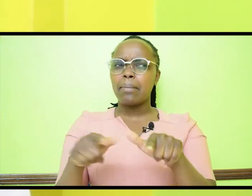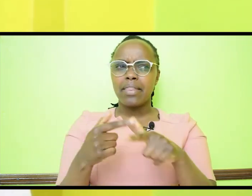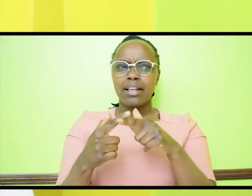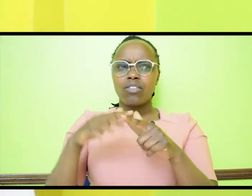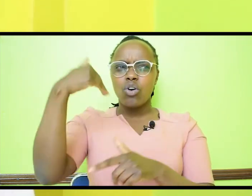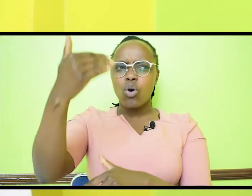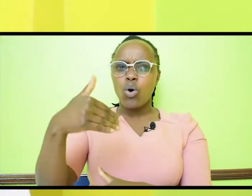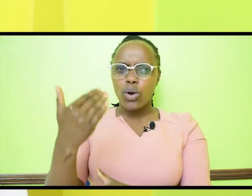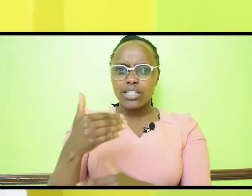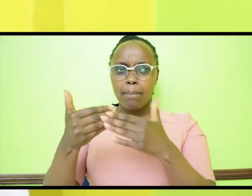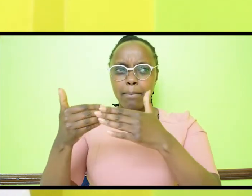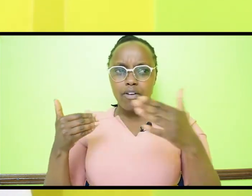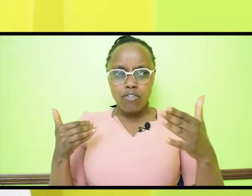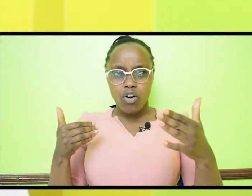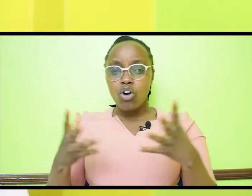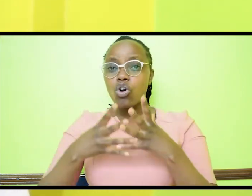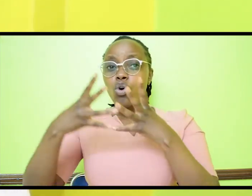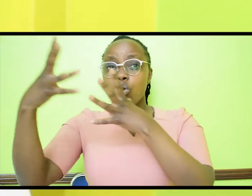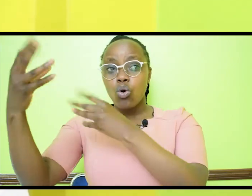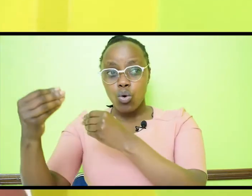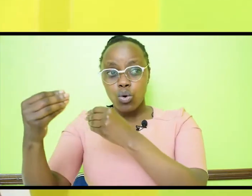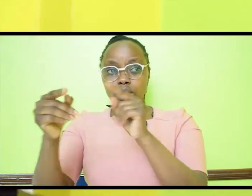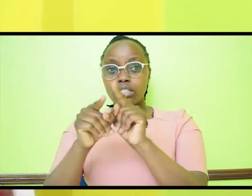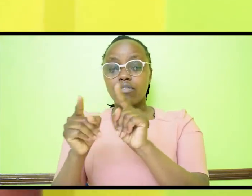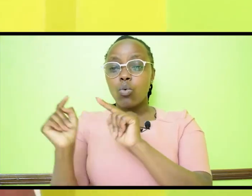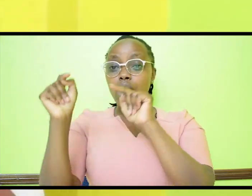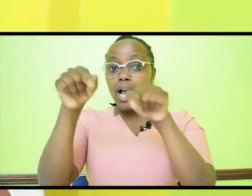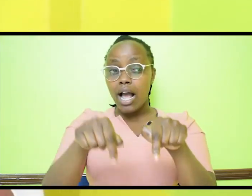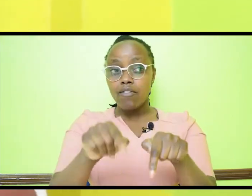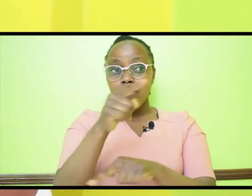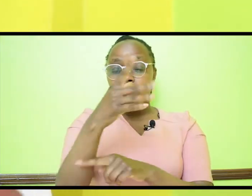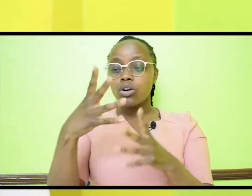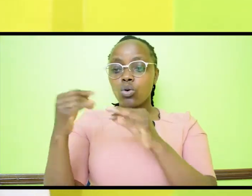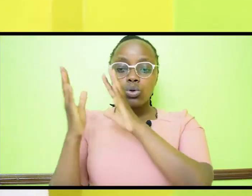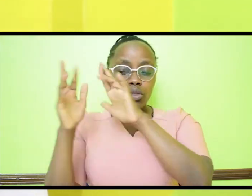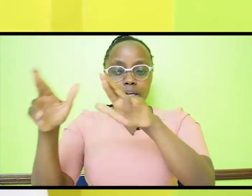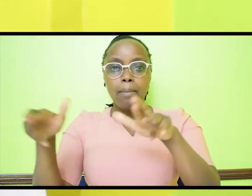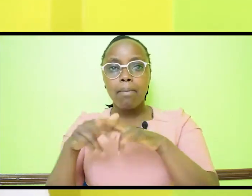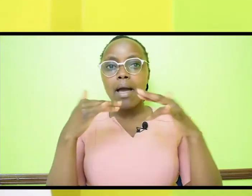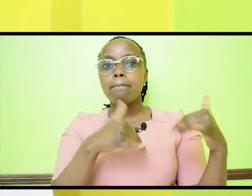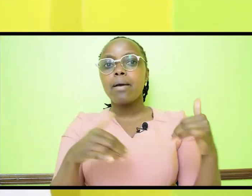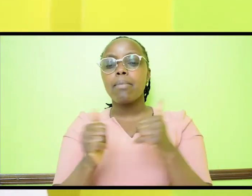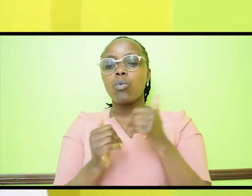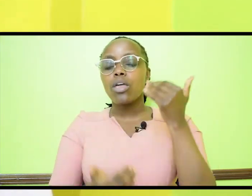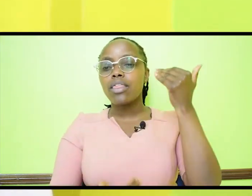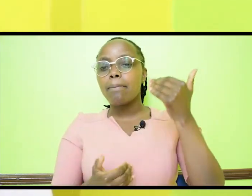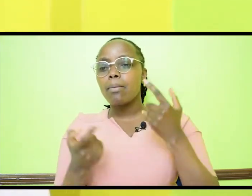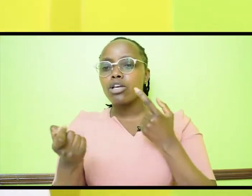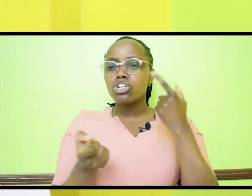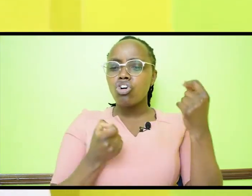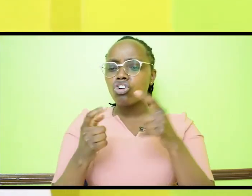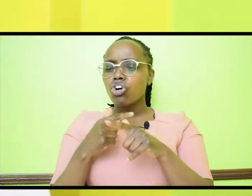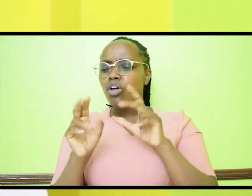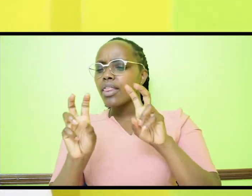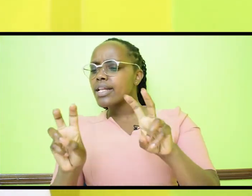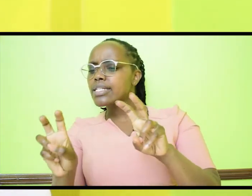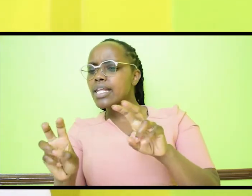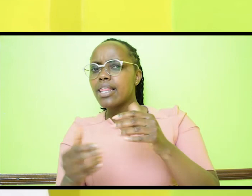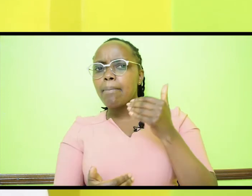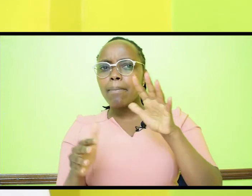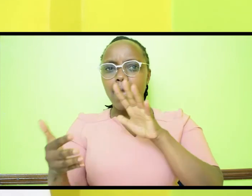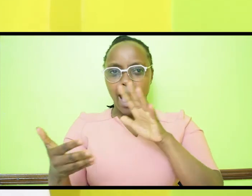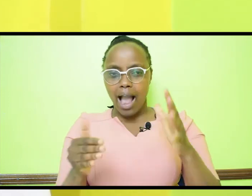like, he was used to, before even him going to his errands, he will come, go to the bedroom, play with the baby, kidogo